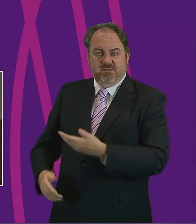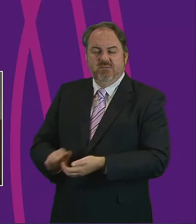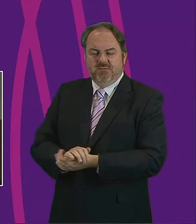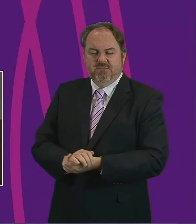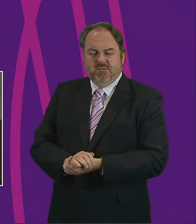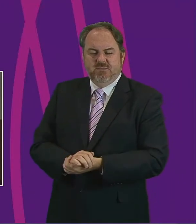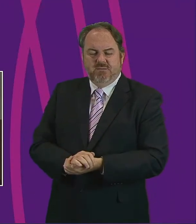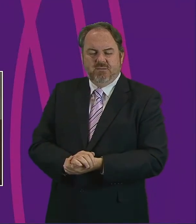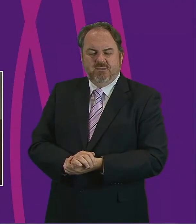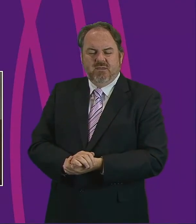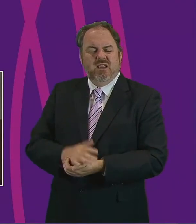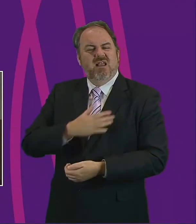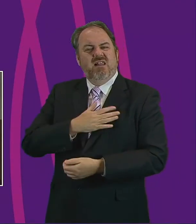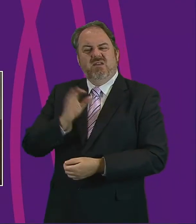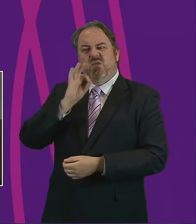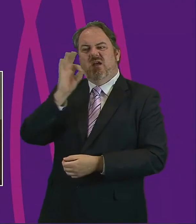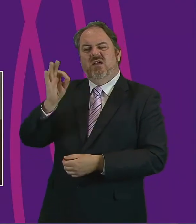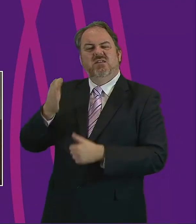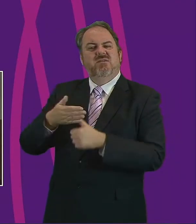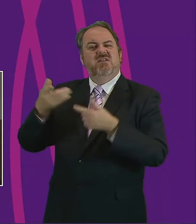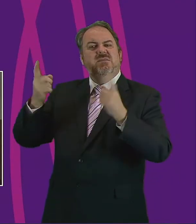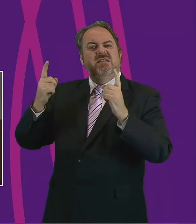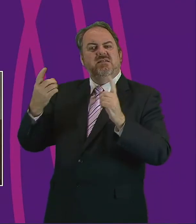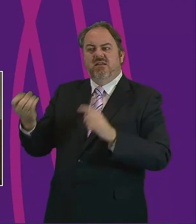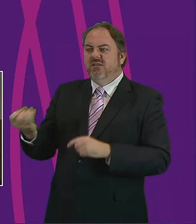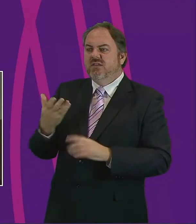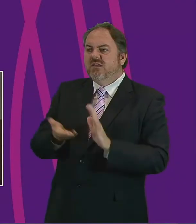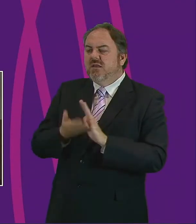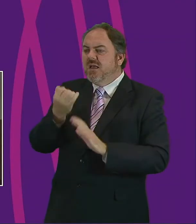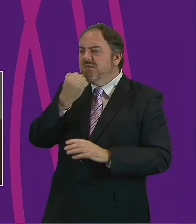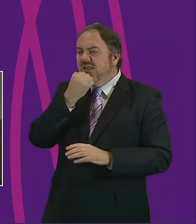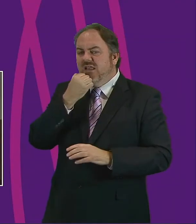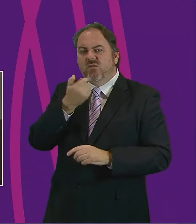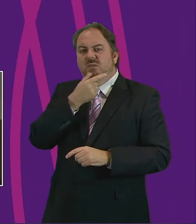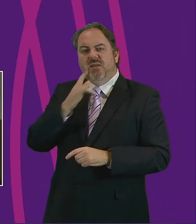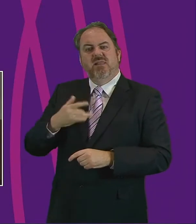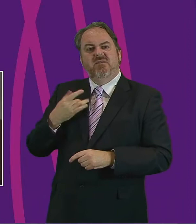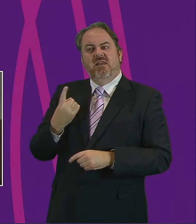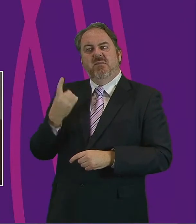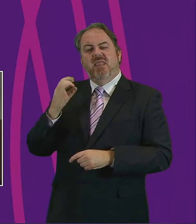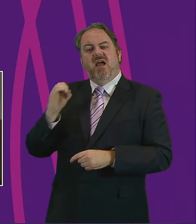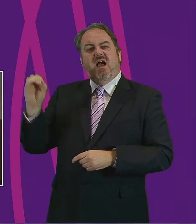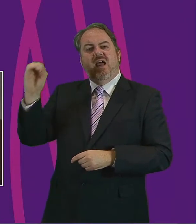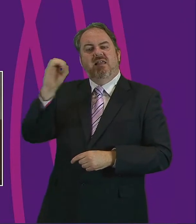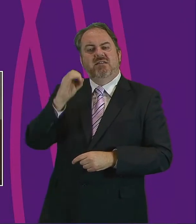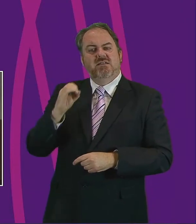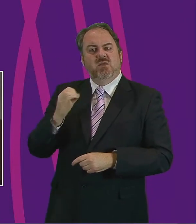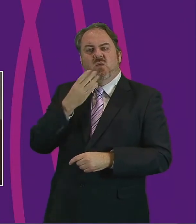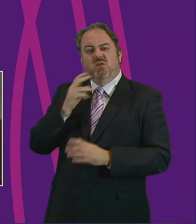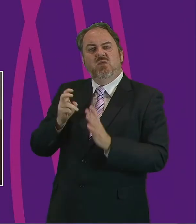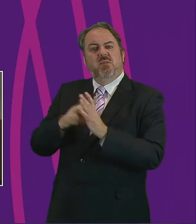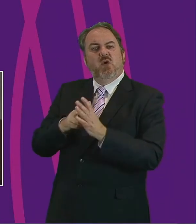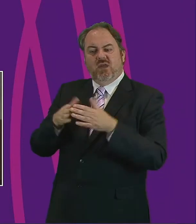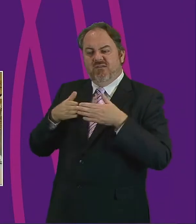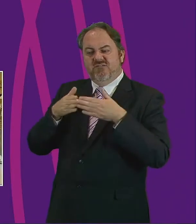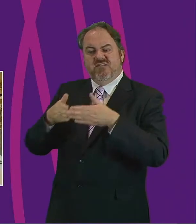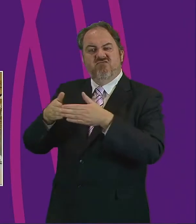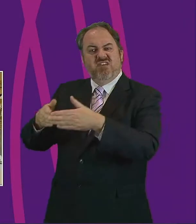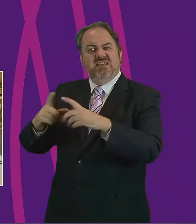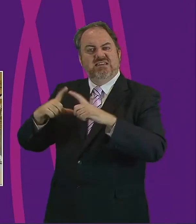To ask the First Minister to provide an update for island residents who wish to book future ferry tickets. First